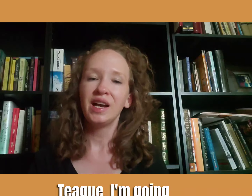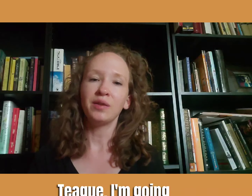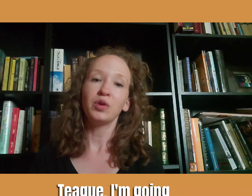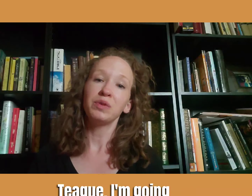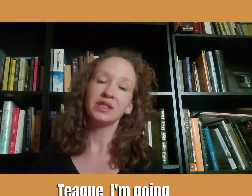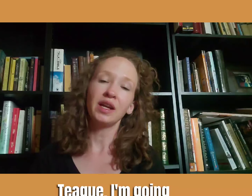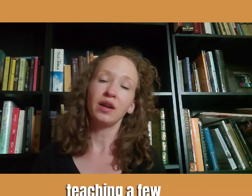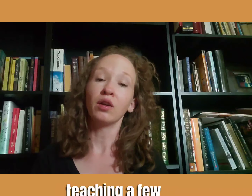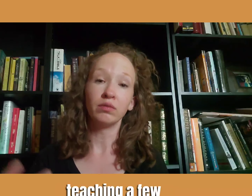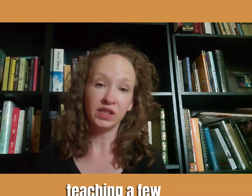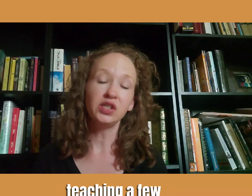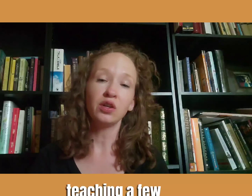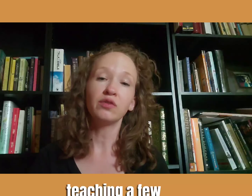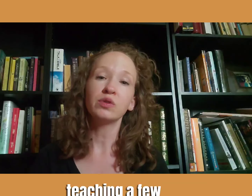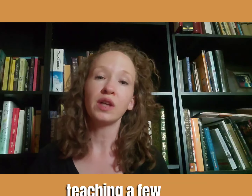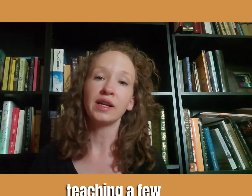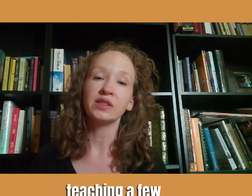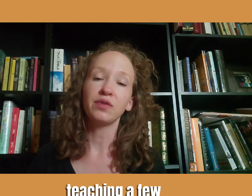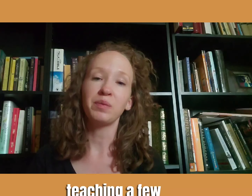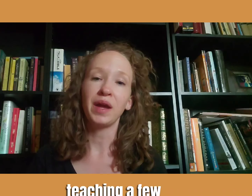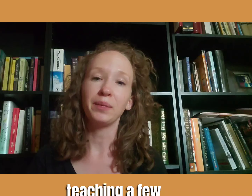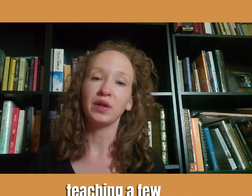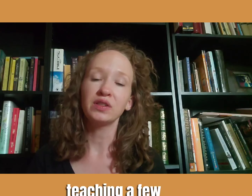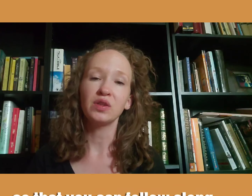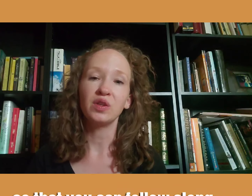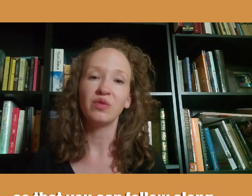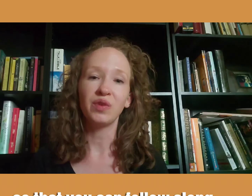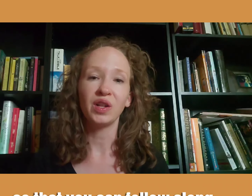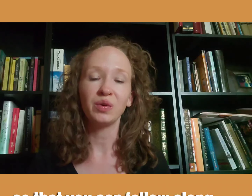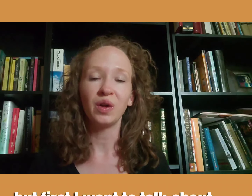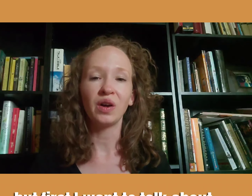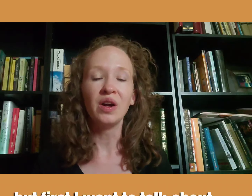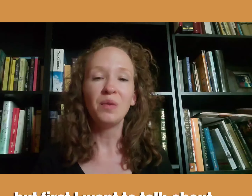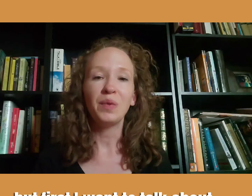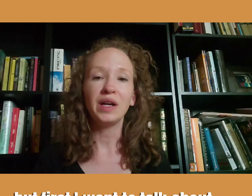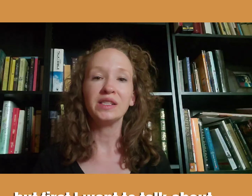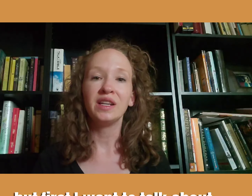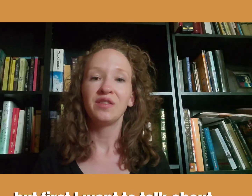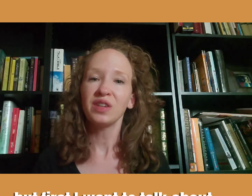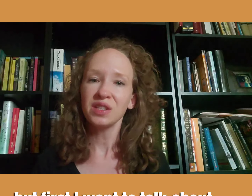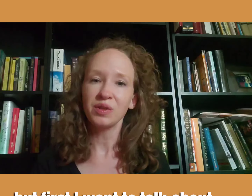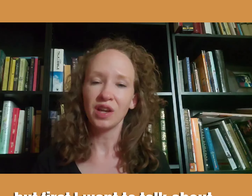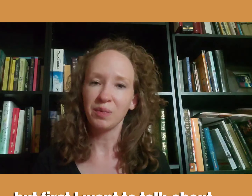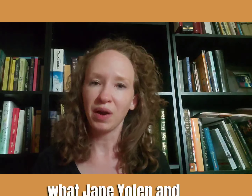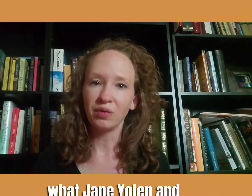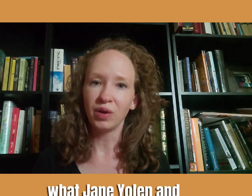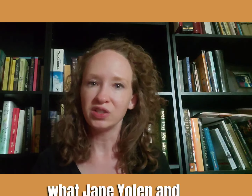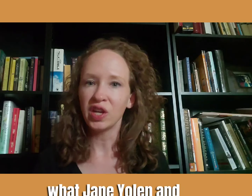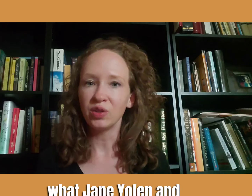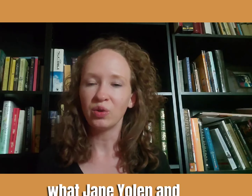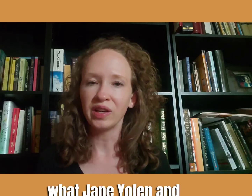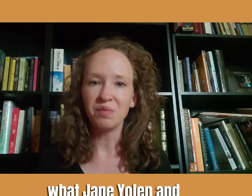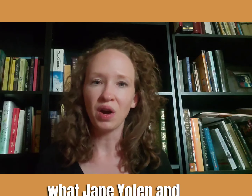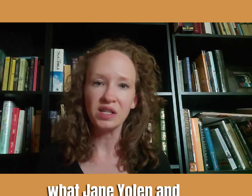I'm going to be signing or teaching a few signs from that book so that you can follow along but first I want to talk about what Jane Yolen and Mark